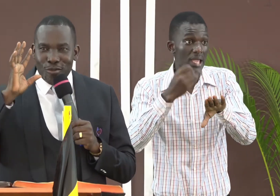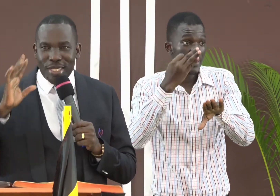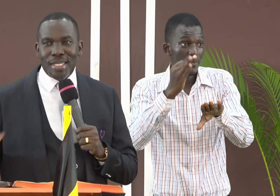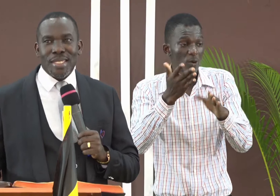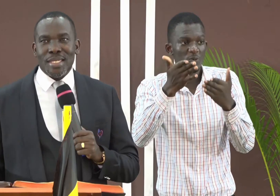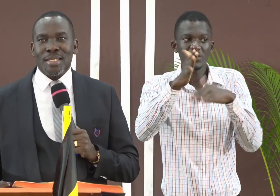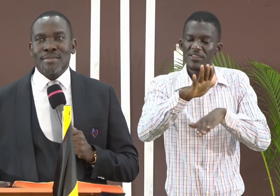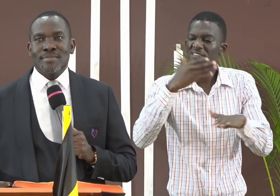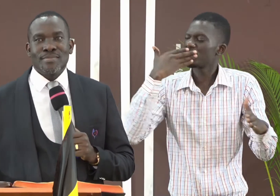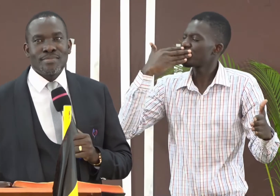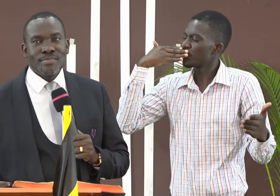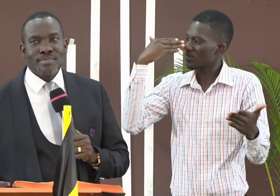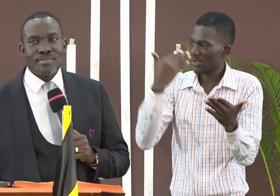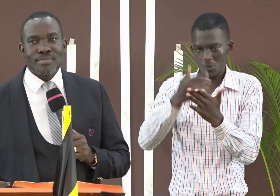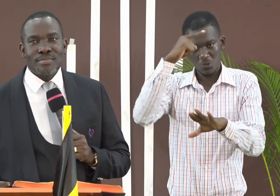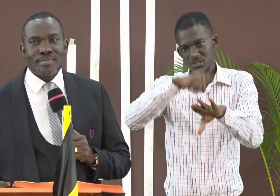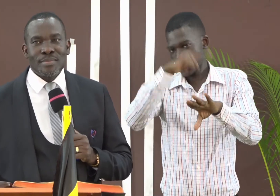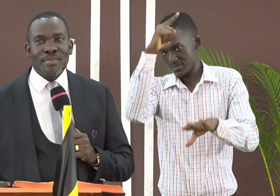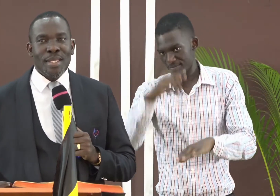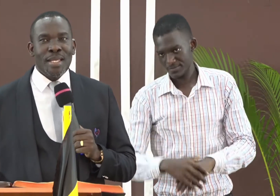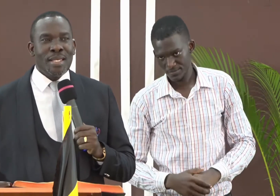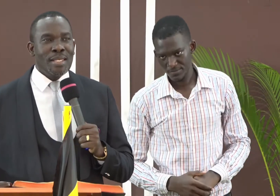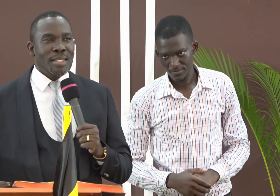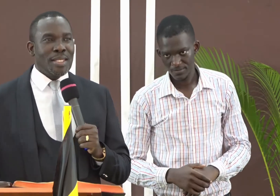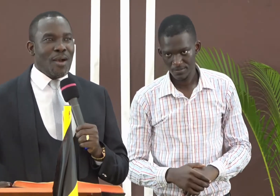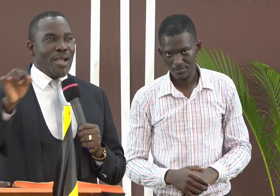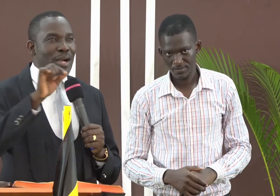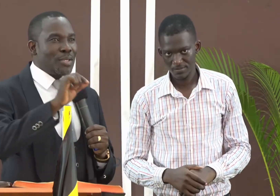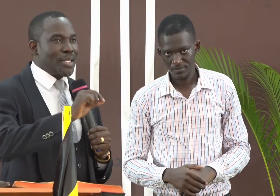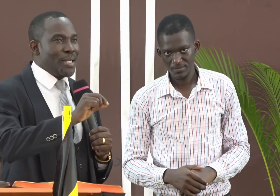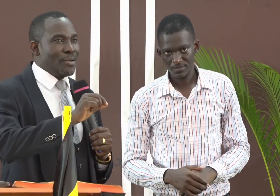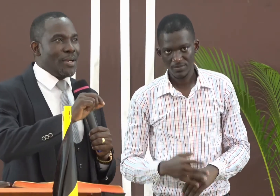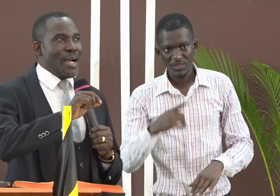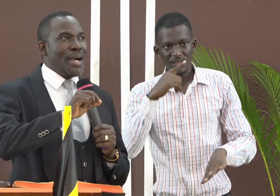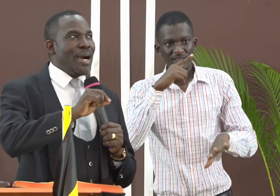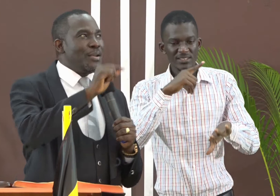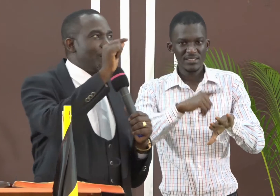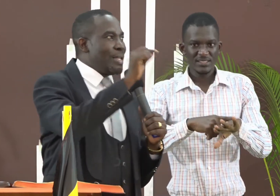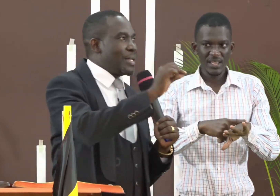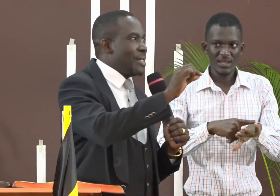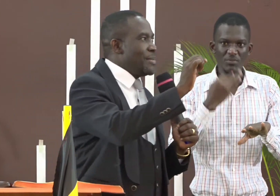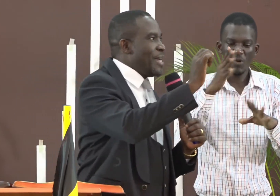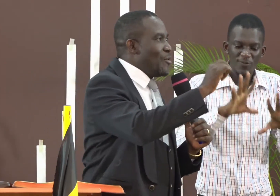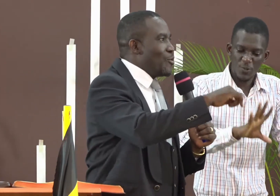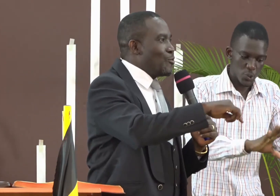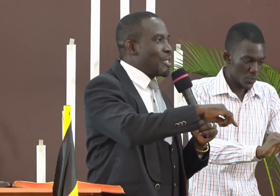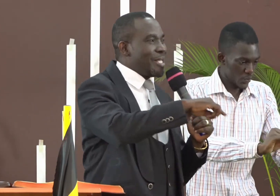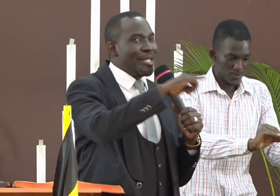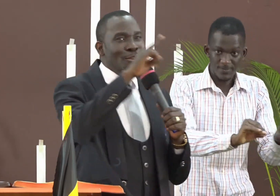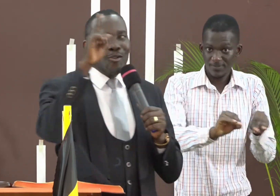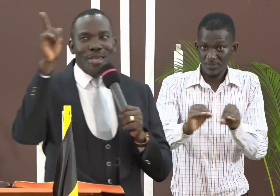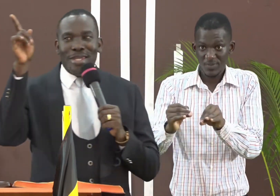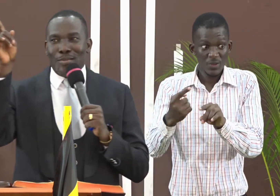ssaawa nnungi. The time of death is a good hour. Ssaawa ya kusengula address ebadde wano ku